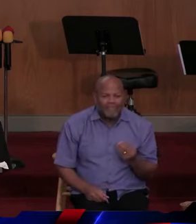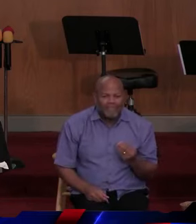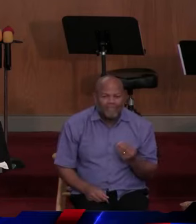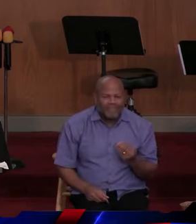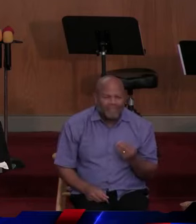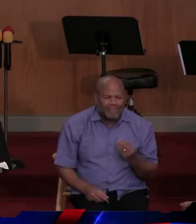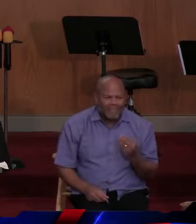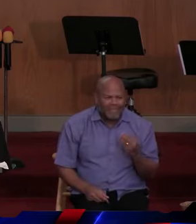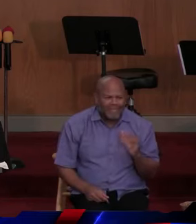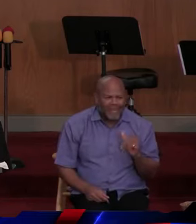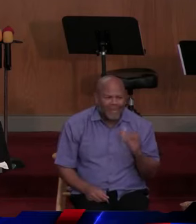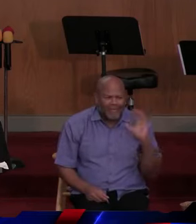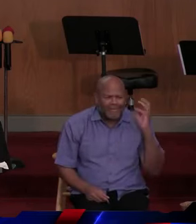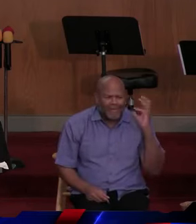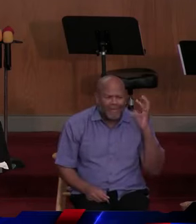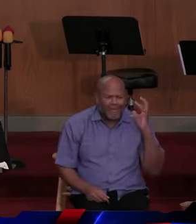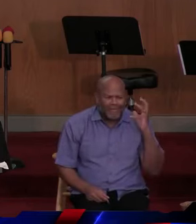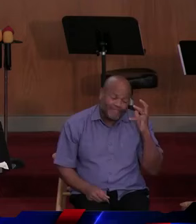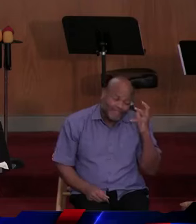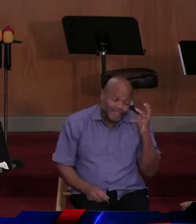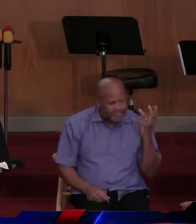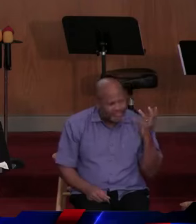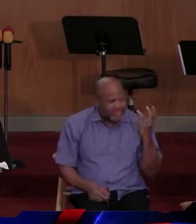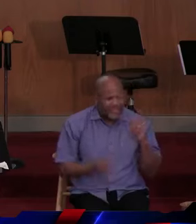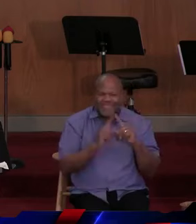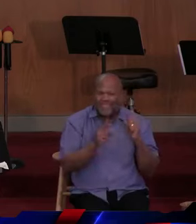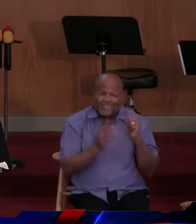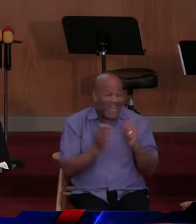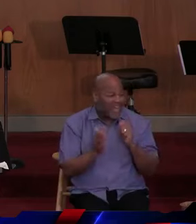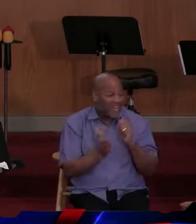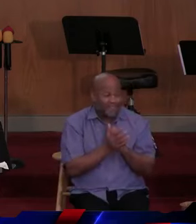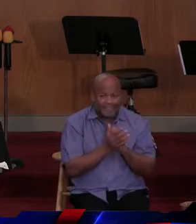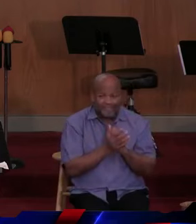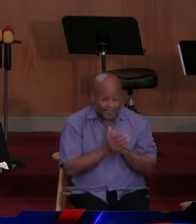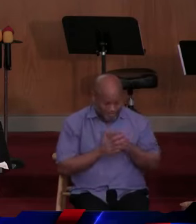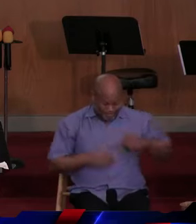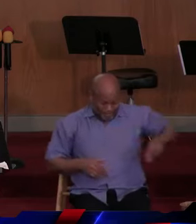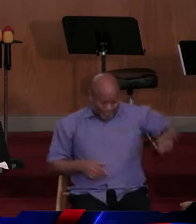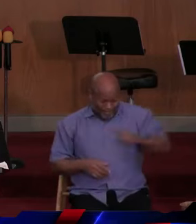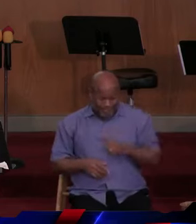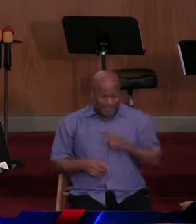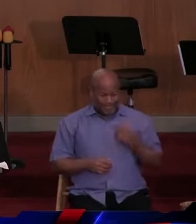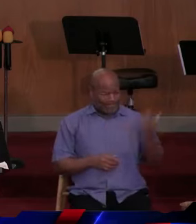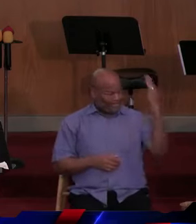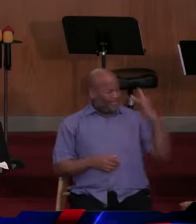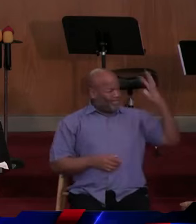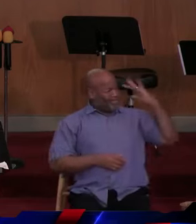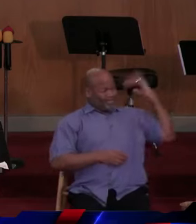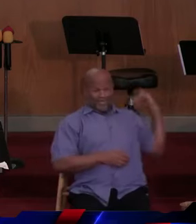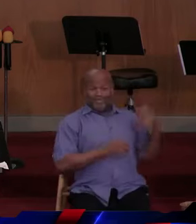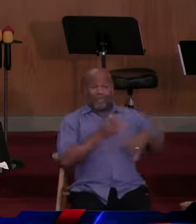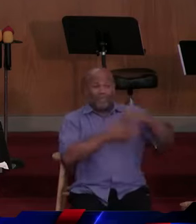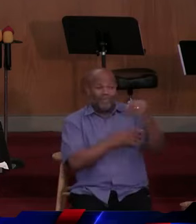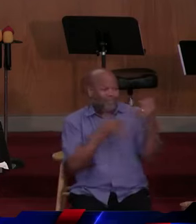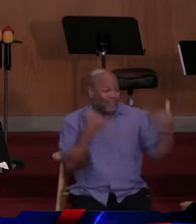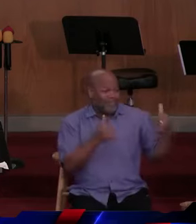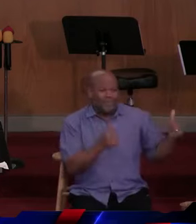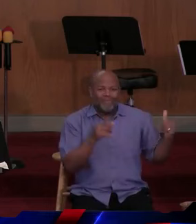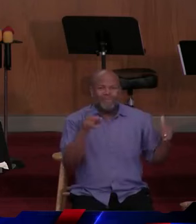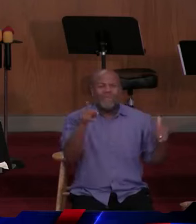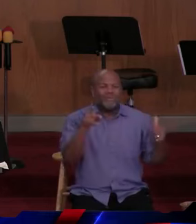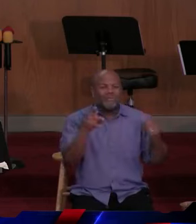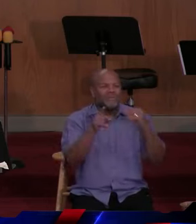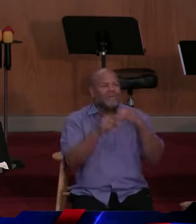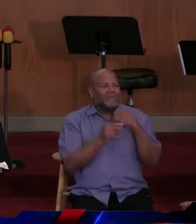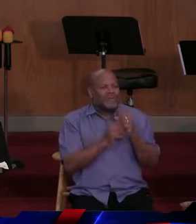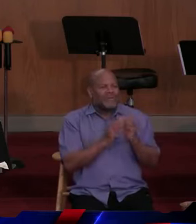That's crazy. It's a different time. We had to go outside and play. Stay till the lights start. Till the street